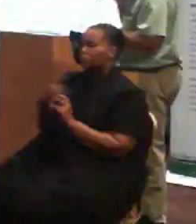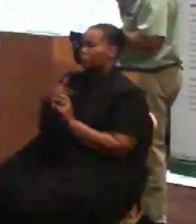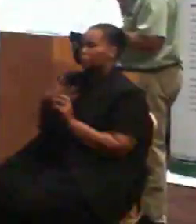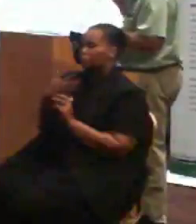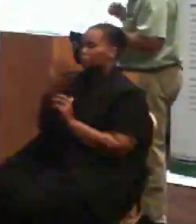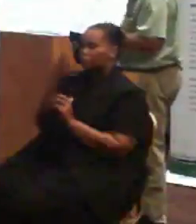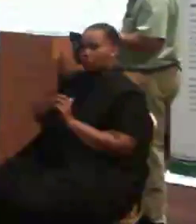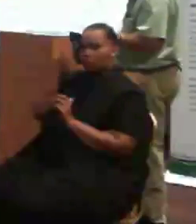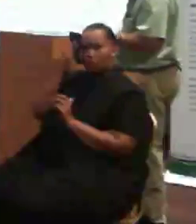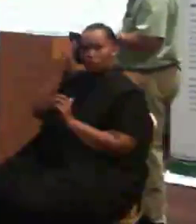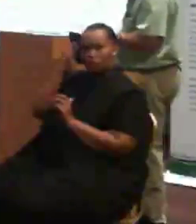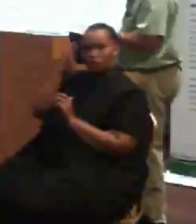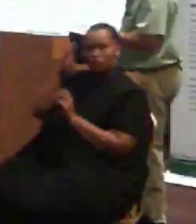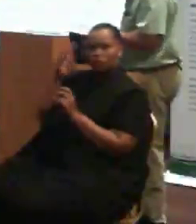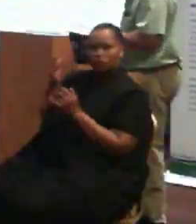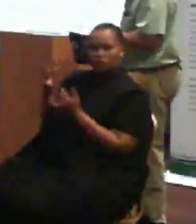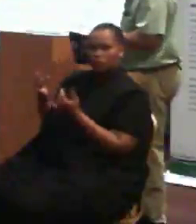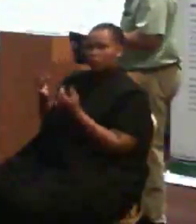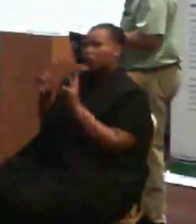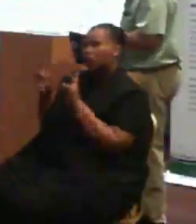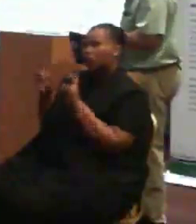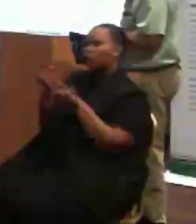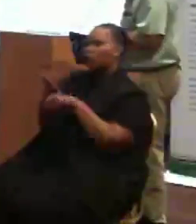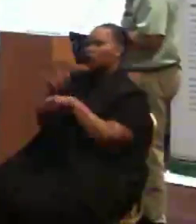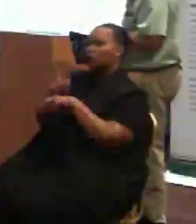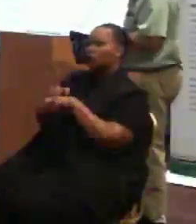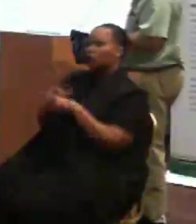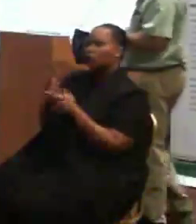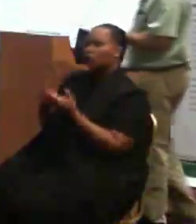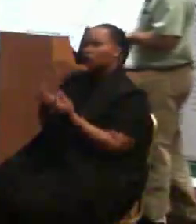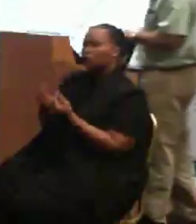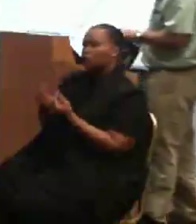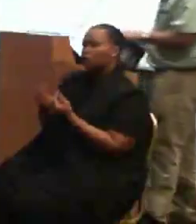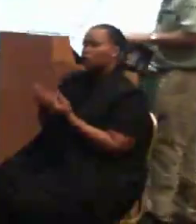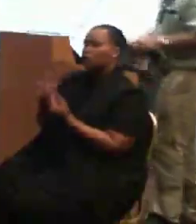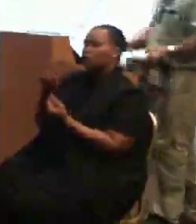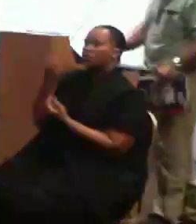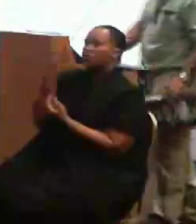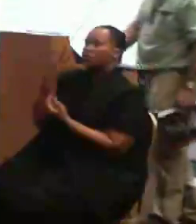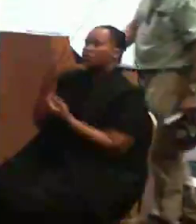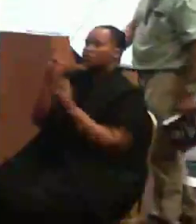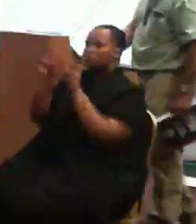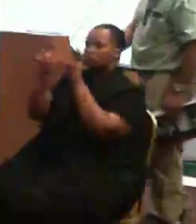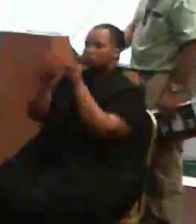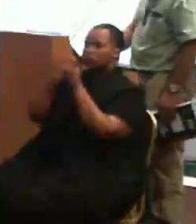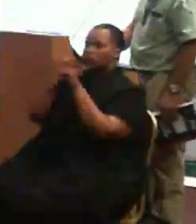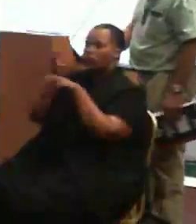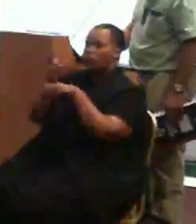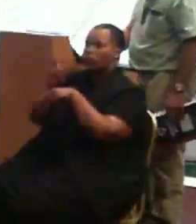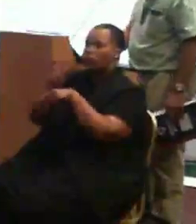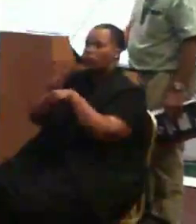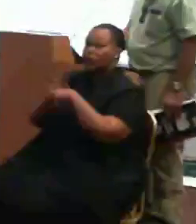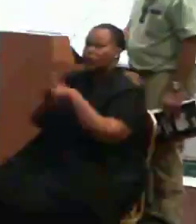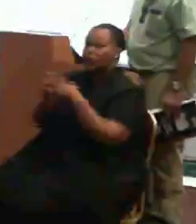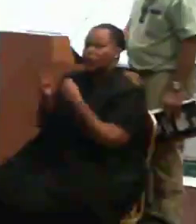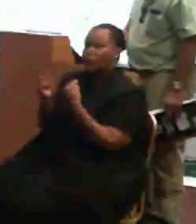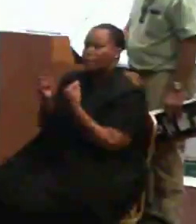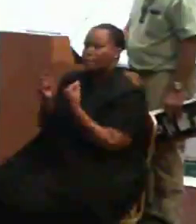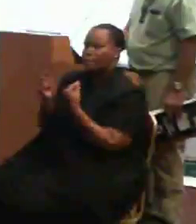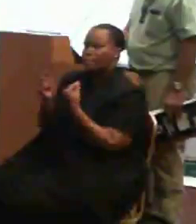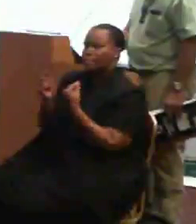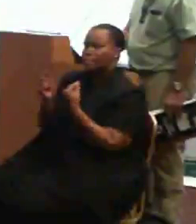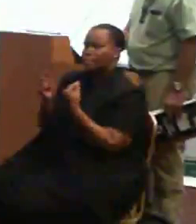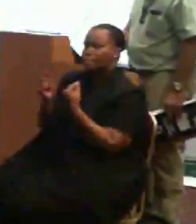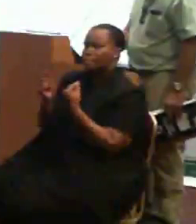In terms of what you're saying, what needs to be done, the slide that says what needs to be done, you're saying